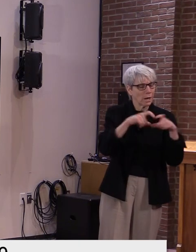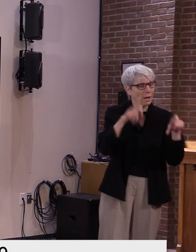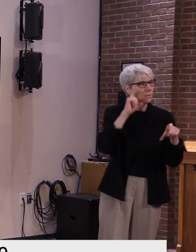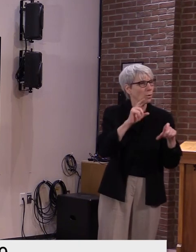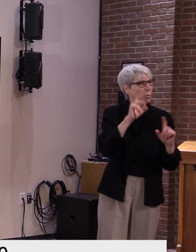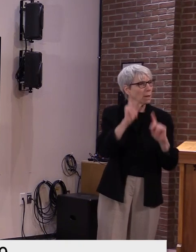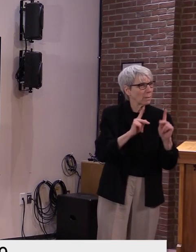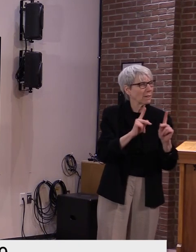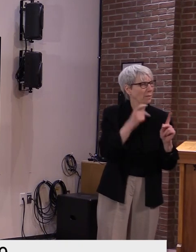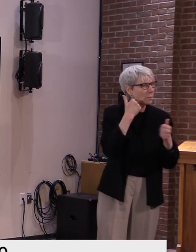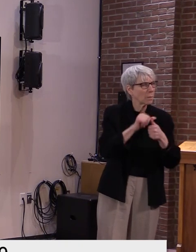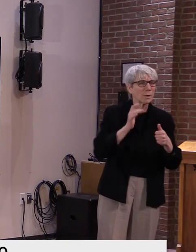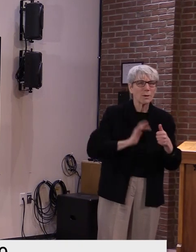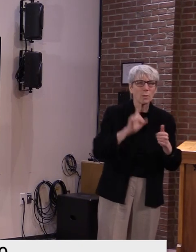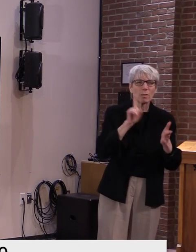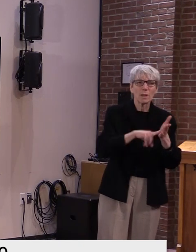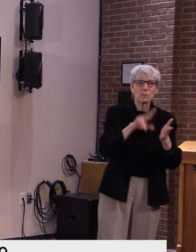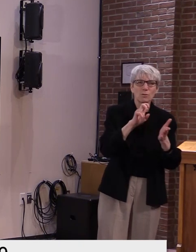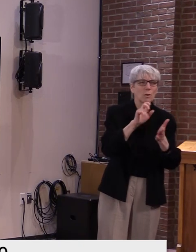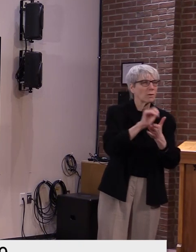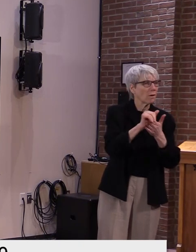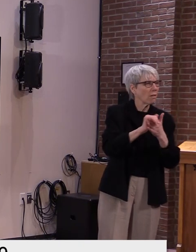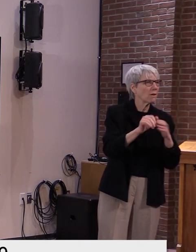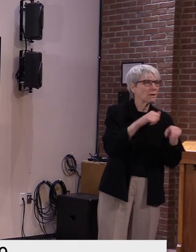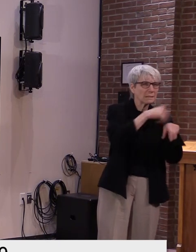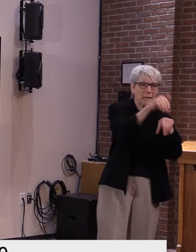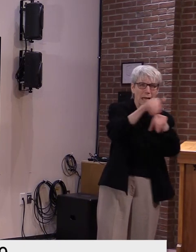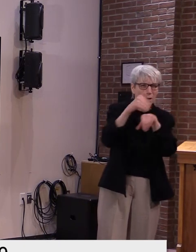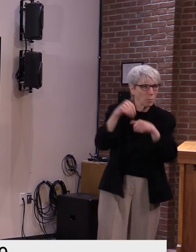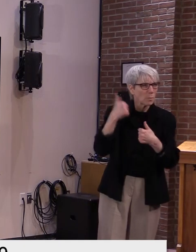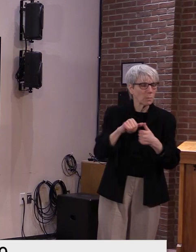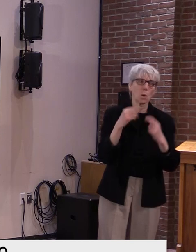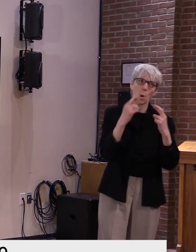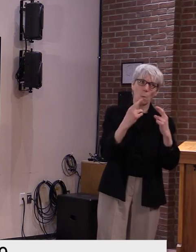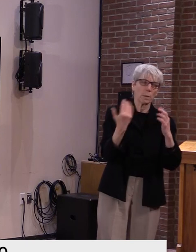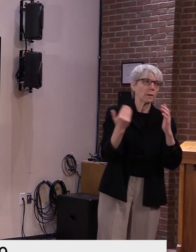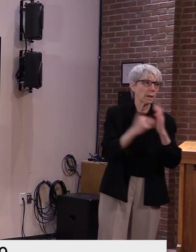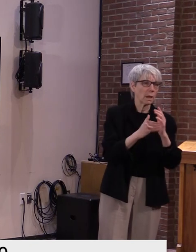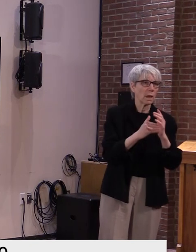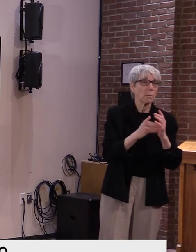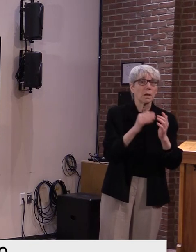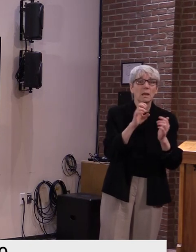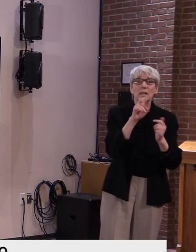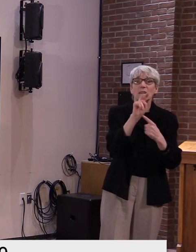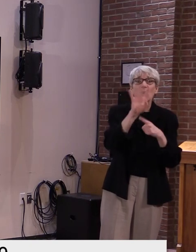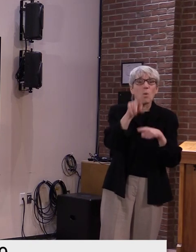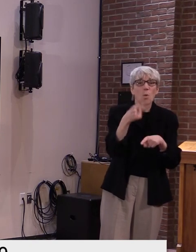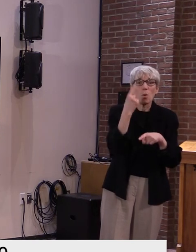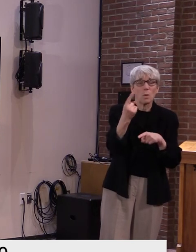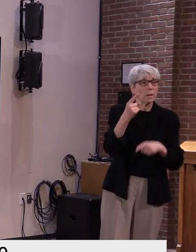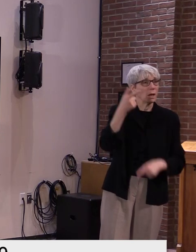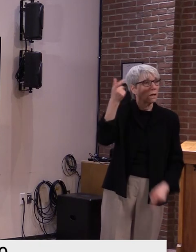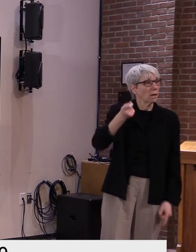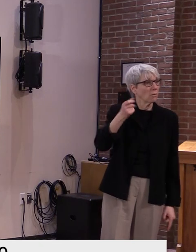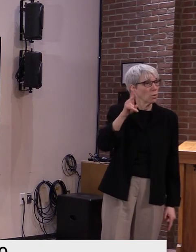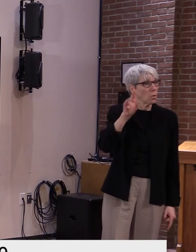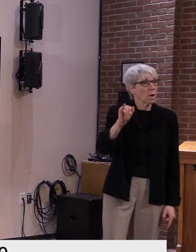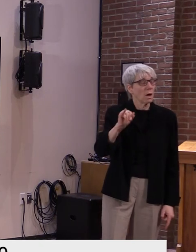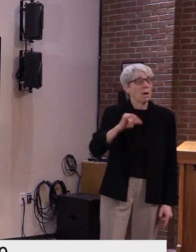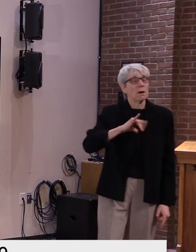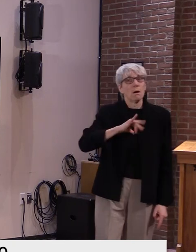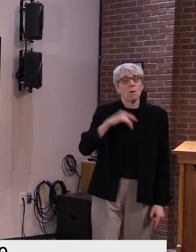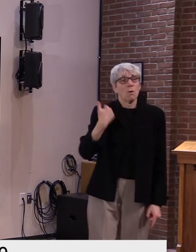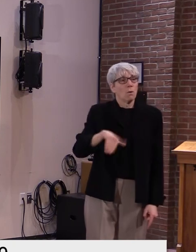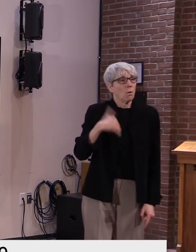for all of what we need to do. But that one action, they could take a couple of steps and be